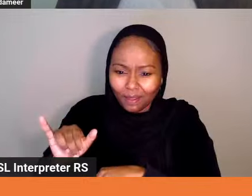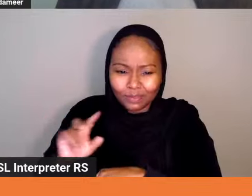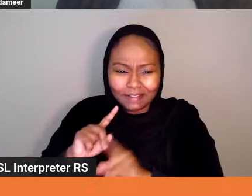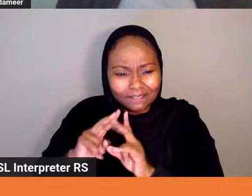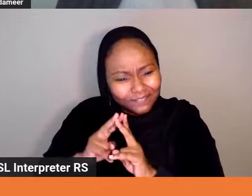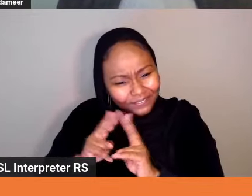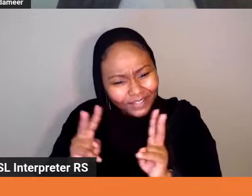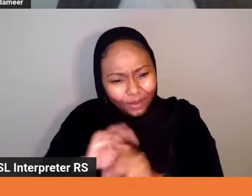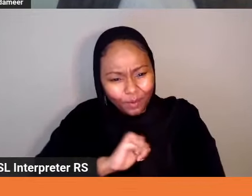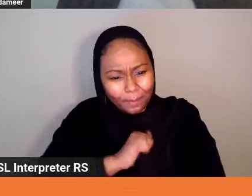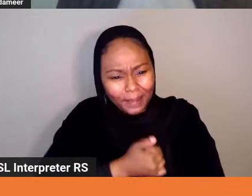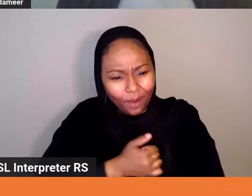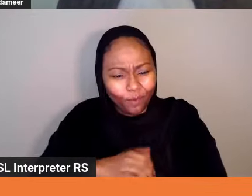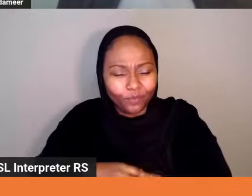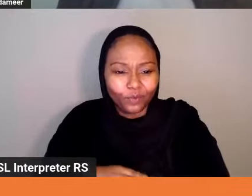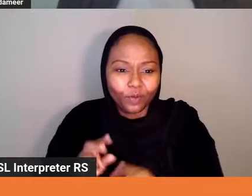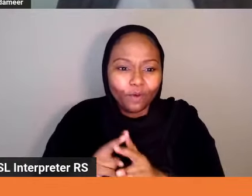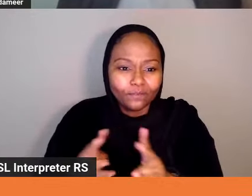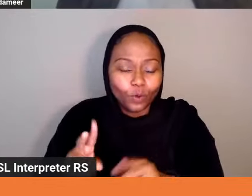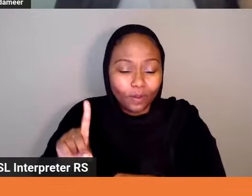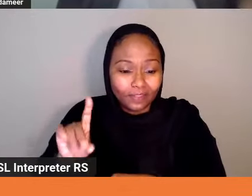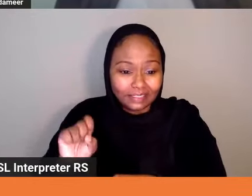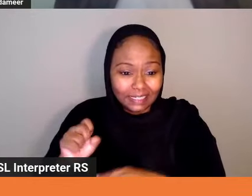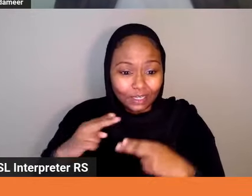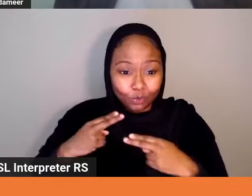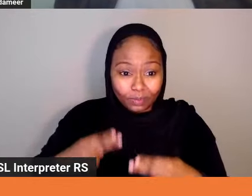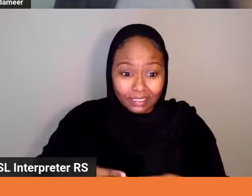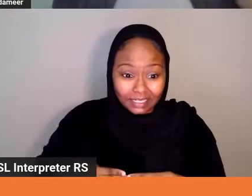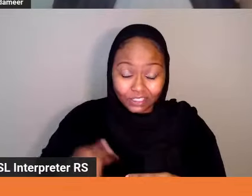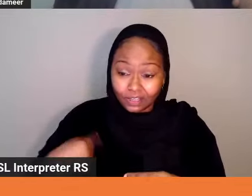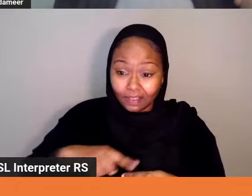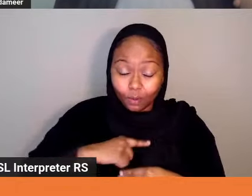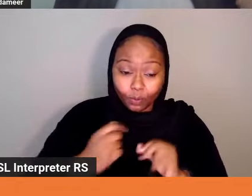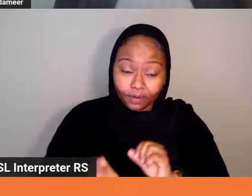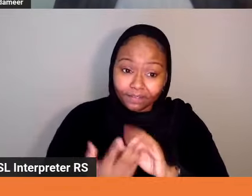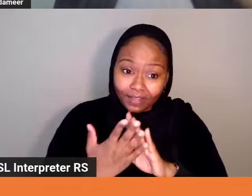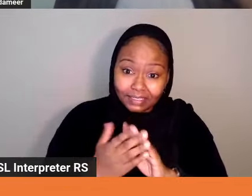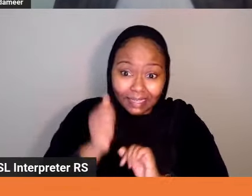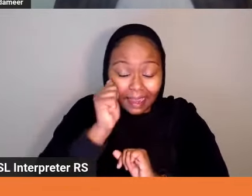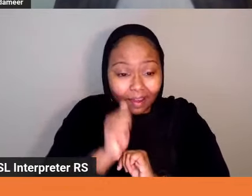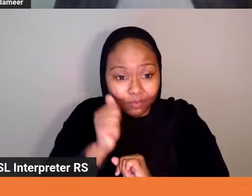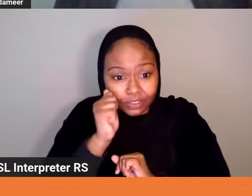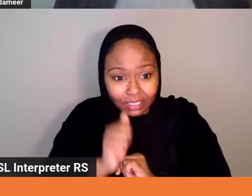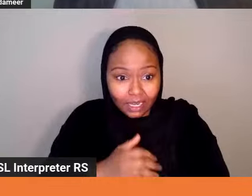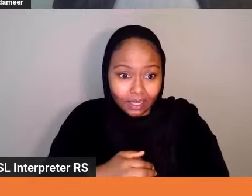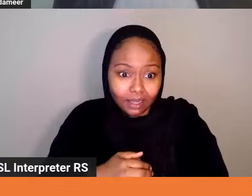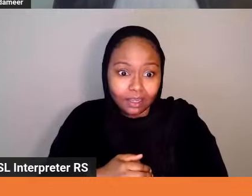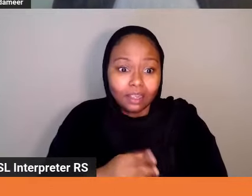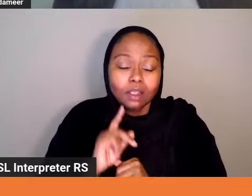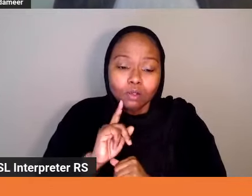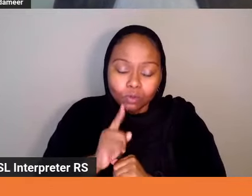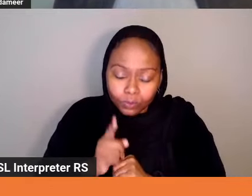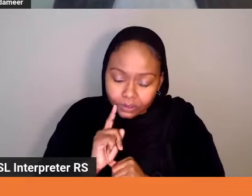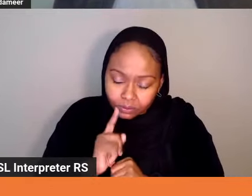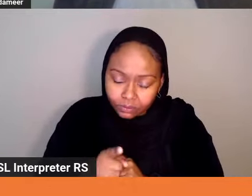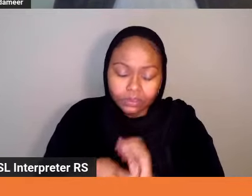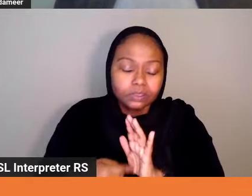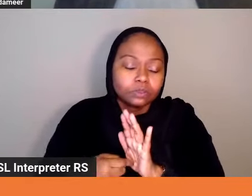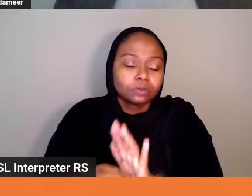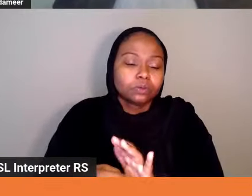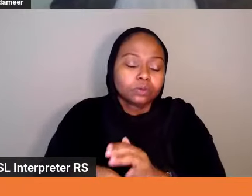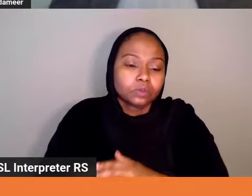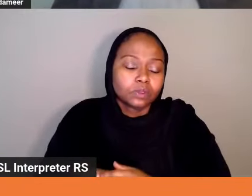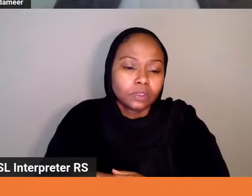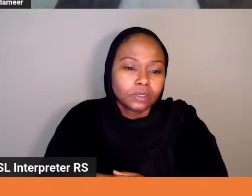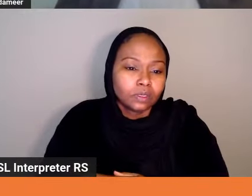for the dehumanization that we are facing every day for decades. And